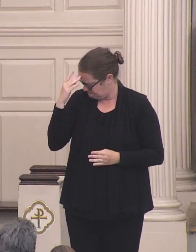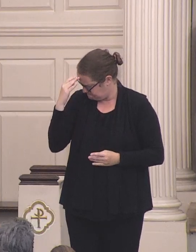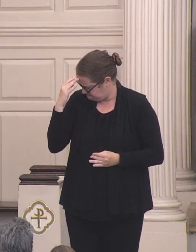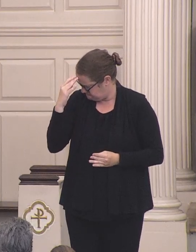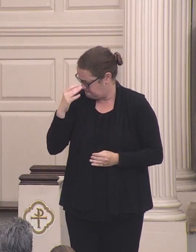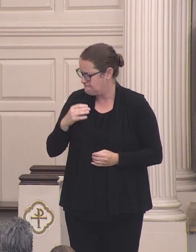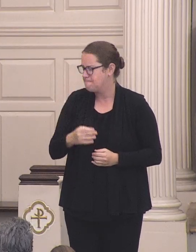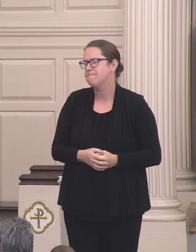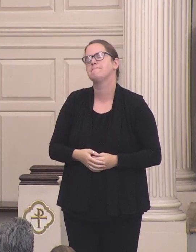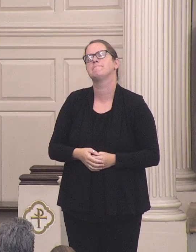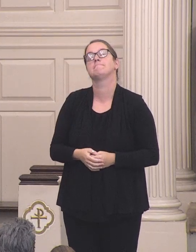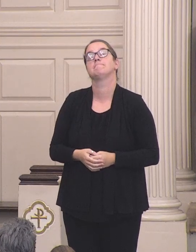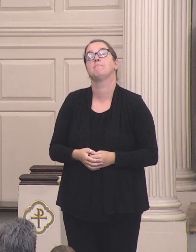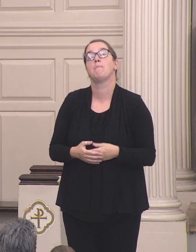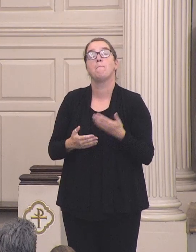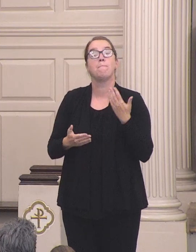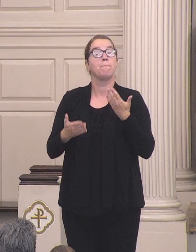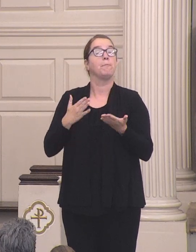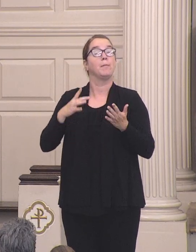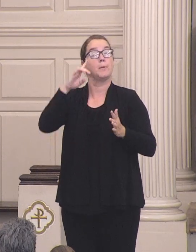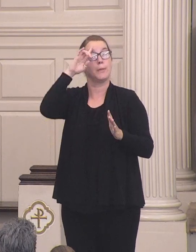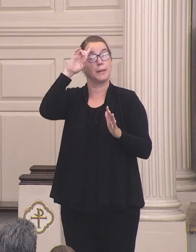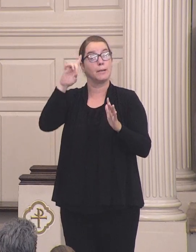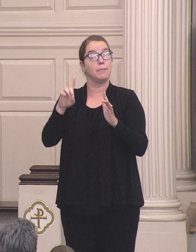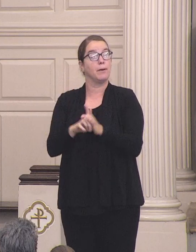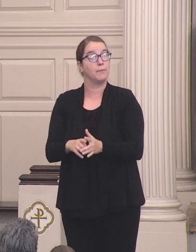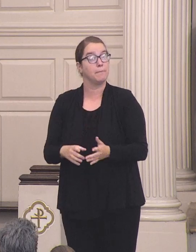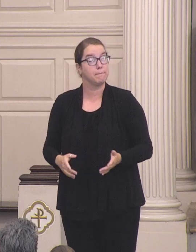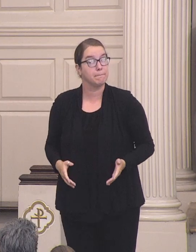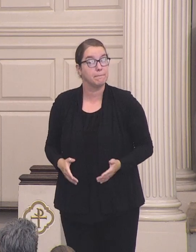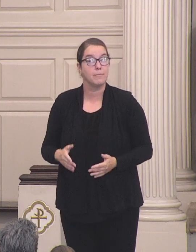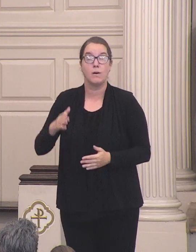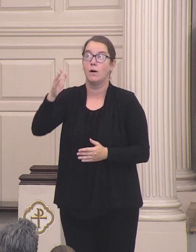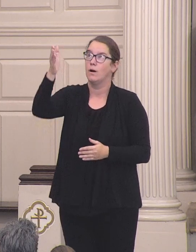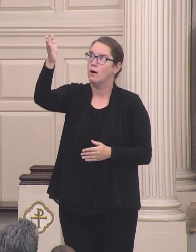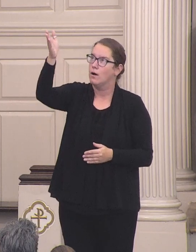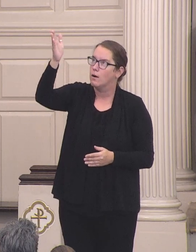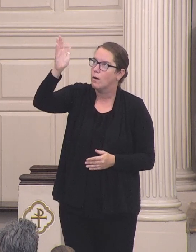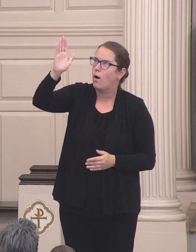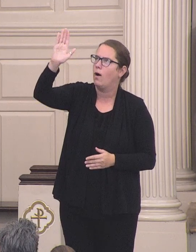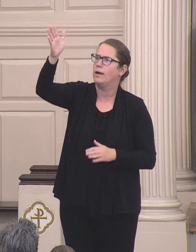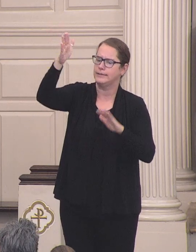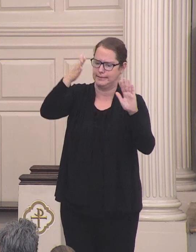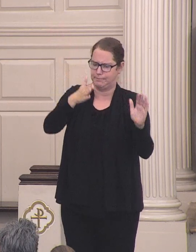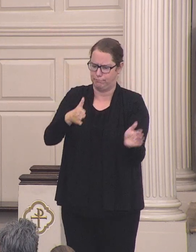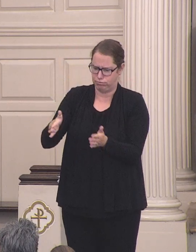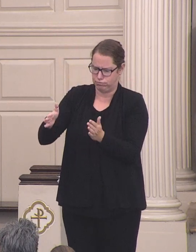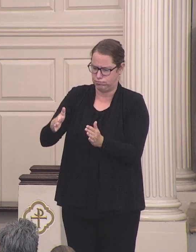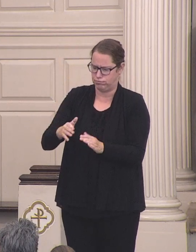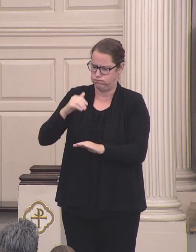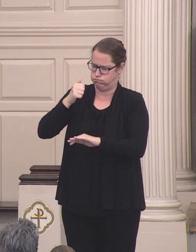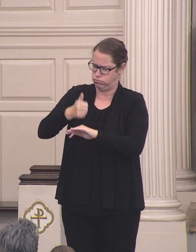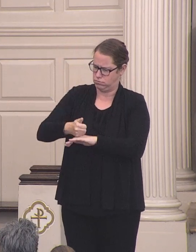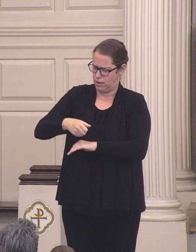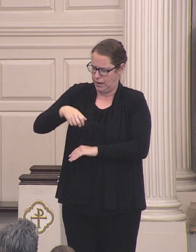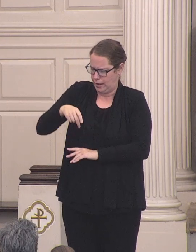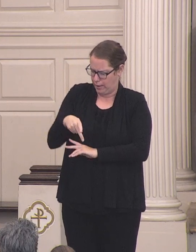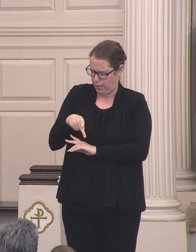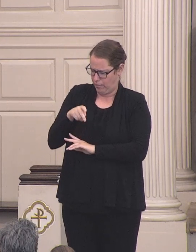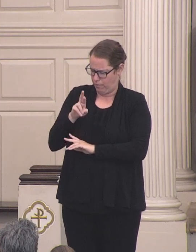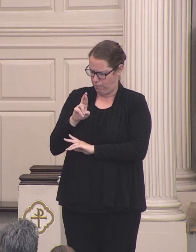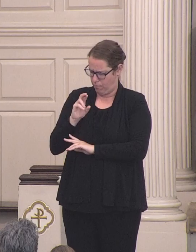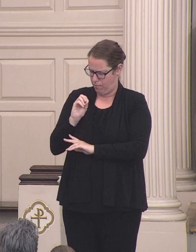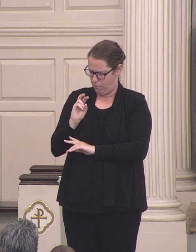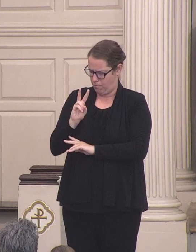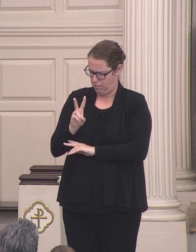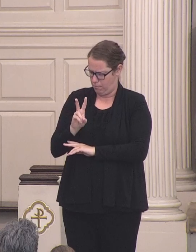We can think about, you know, the providence of God, the unfailing providence of God. And we have seen